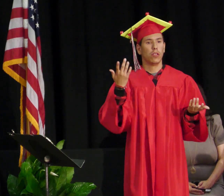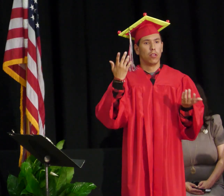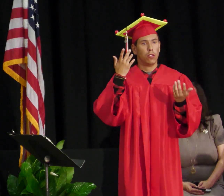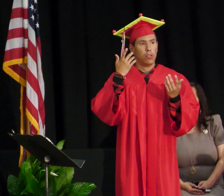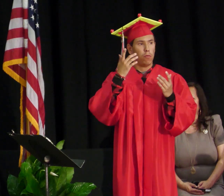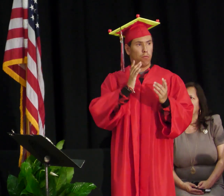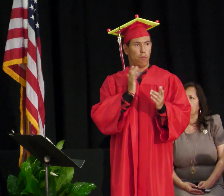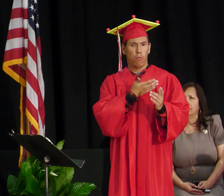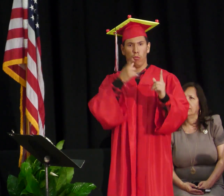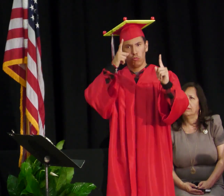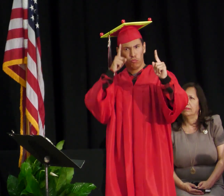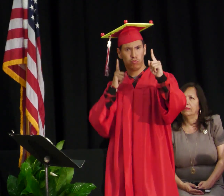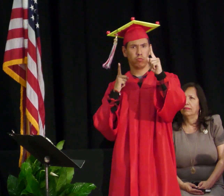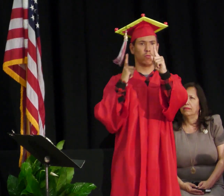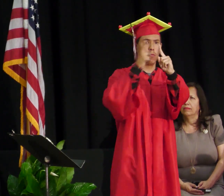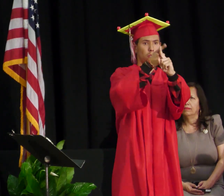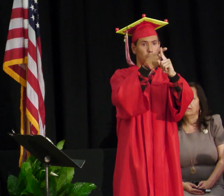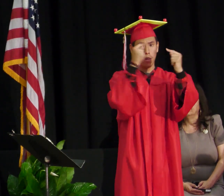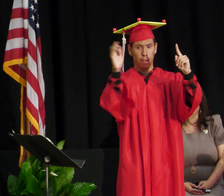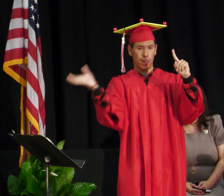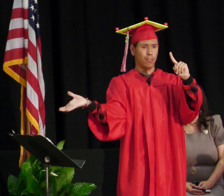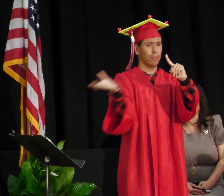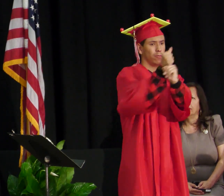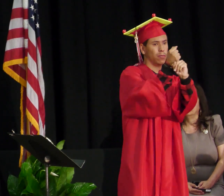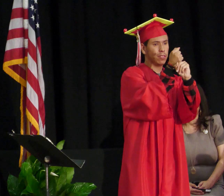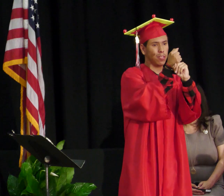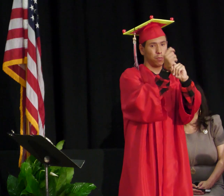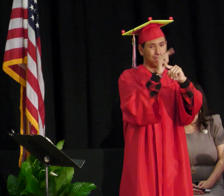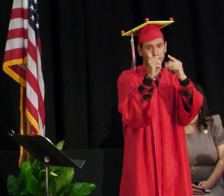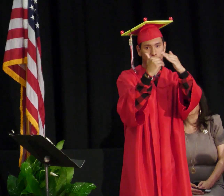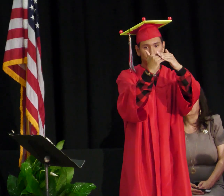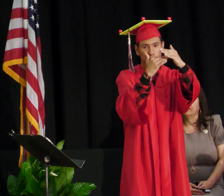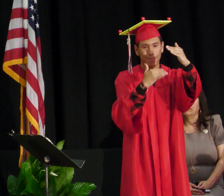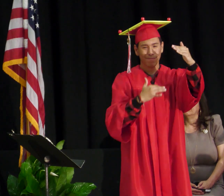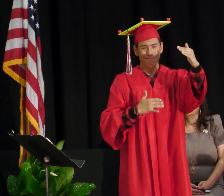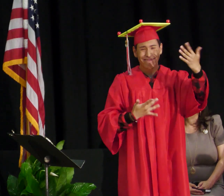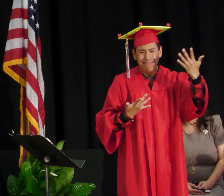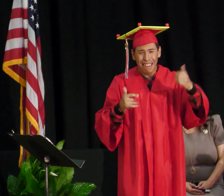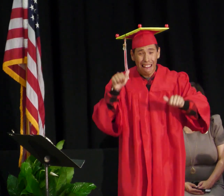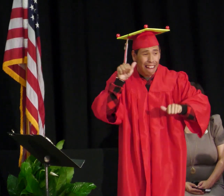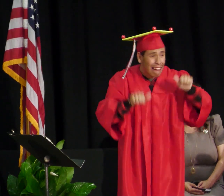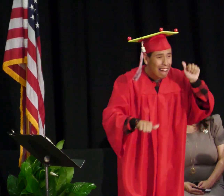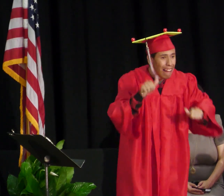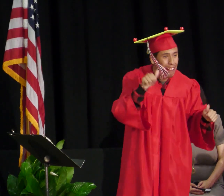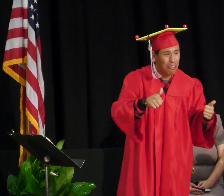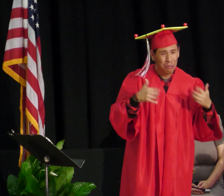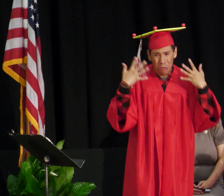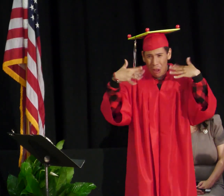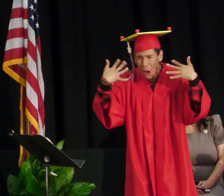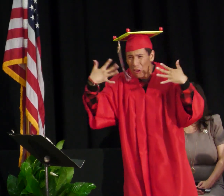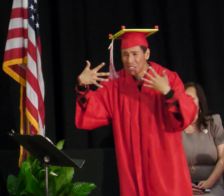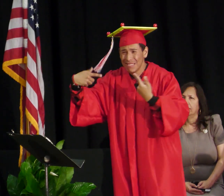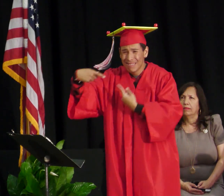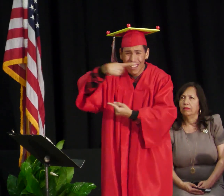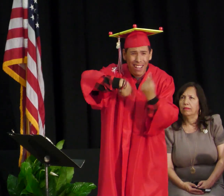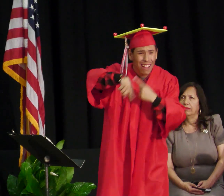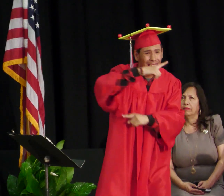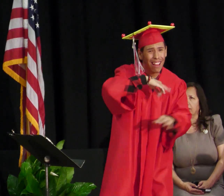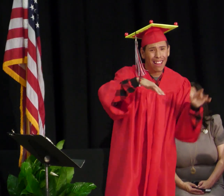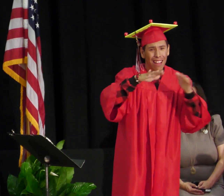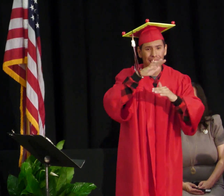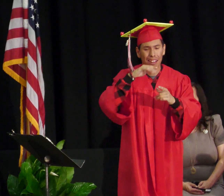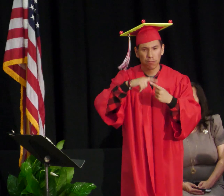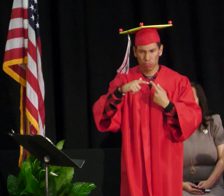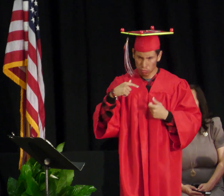No matter what happened, we have the peace of mind knowing that the chatter